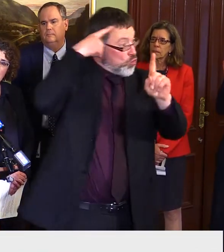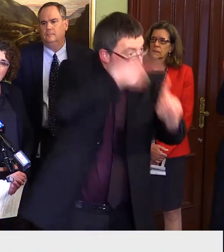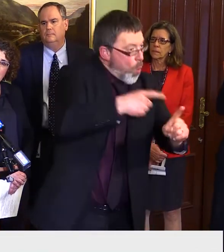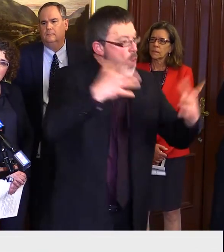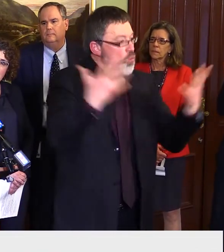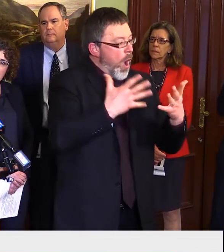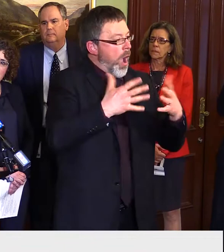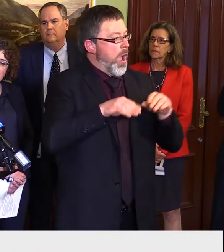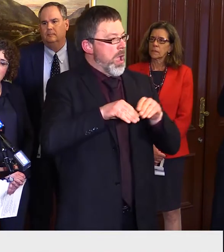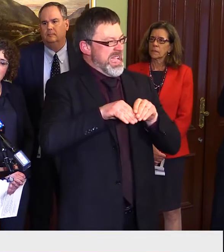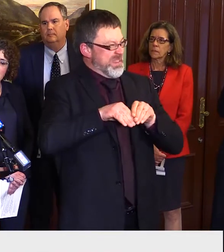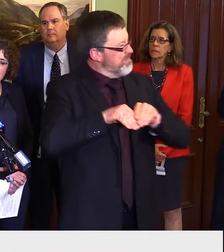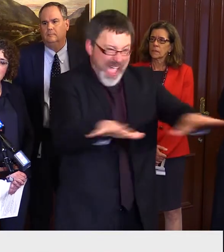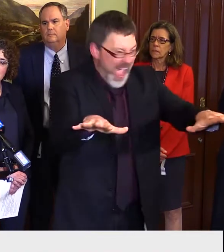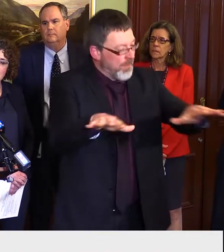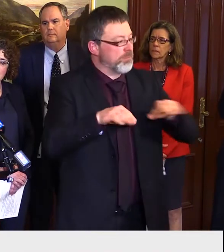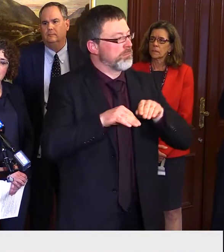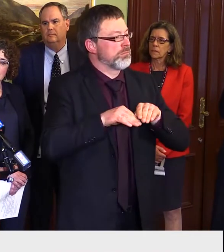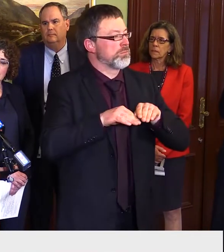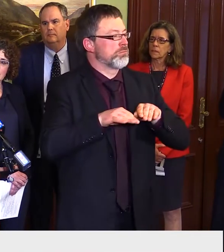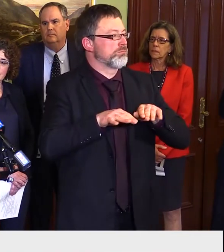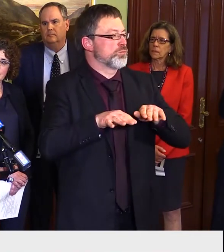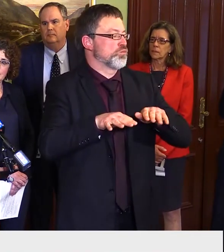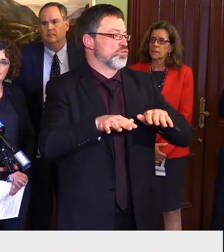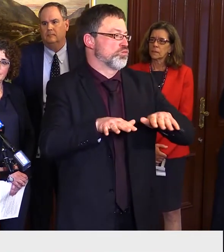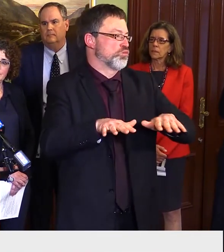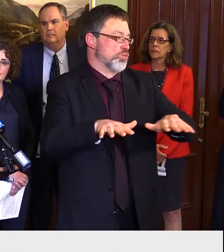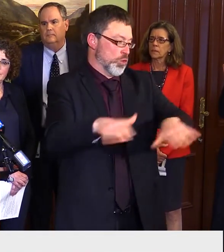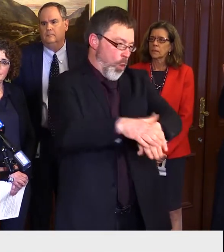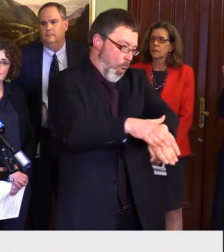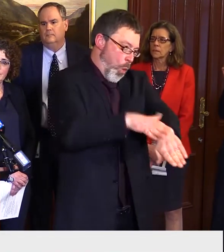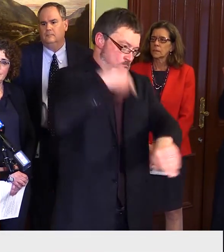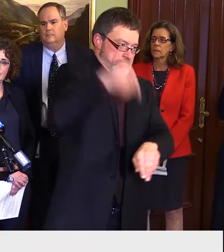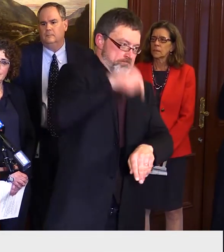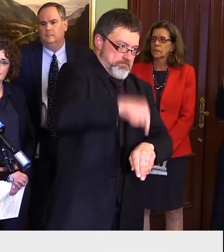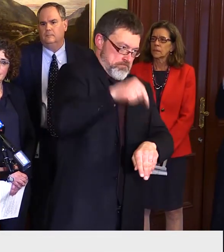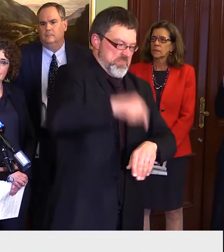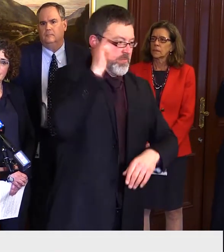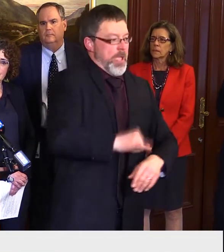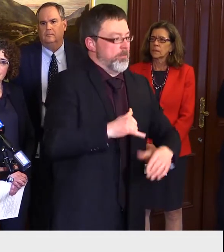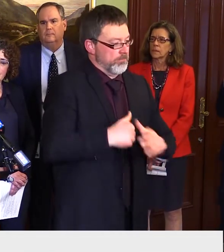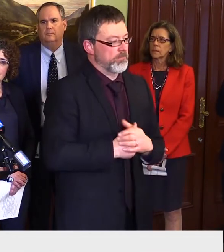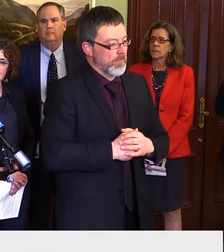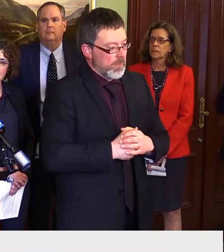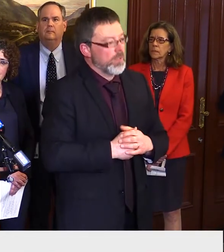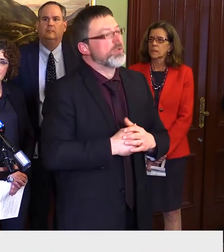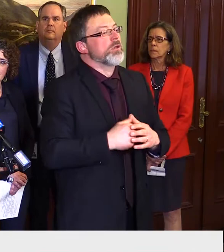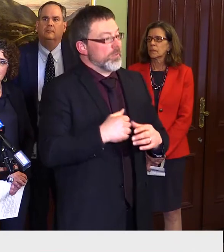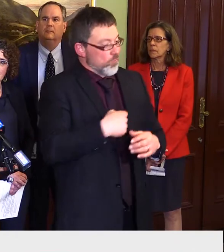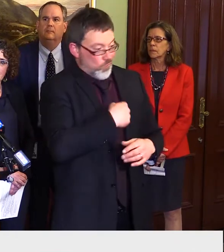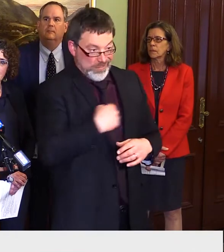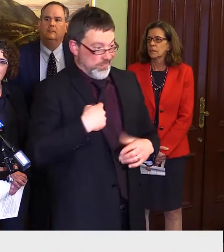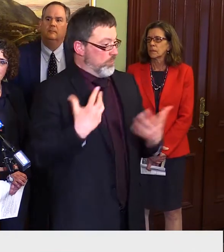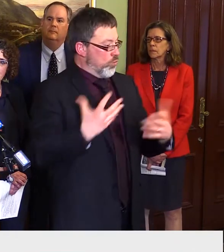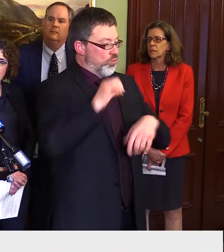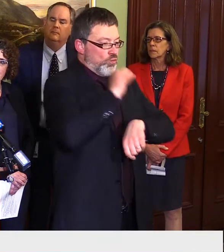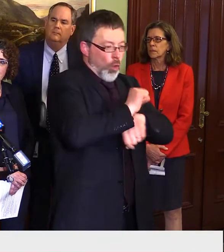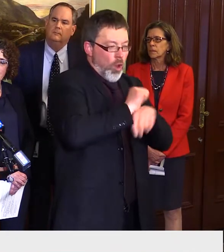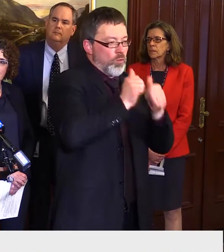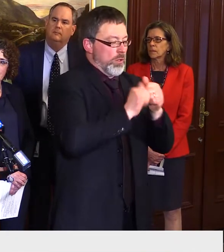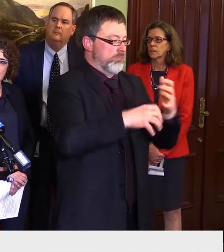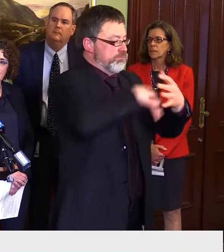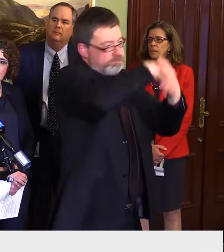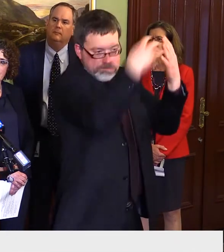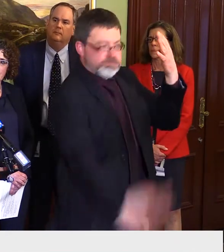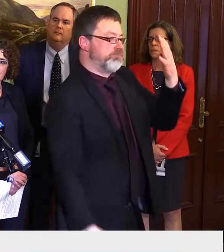to ensure questions are answered about that implementation. We are also working to communicate the details of